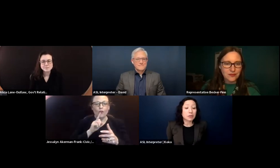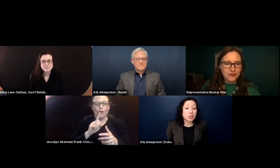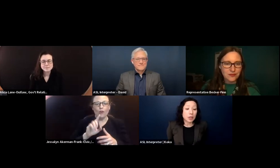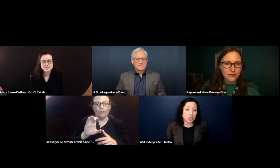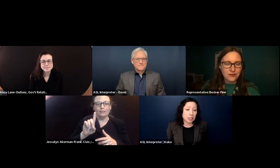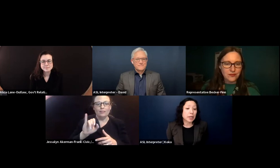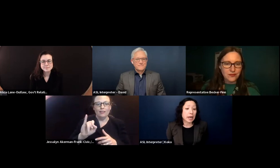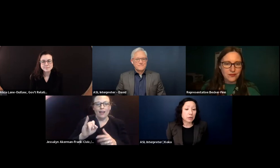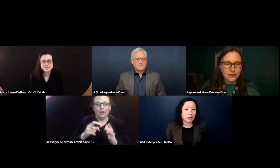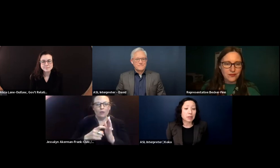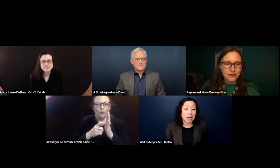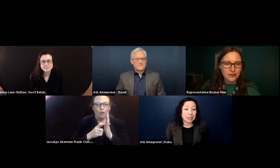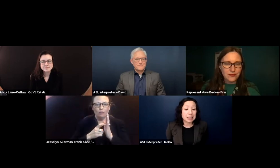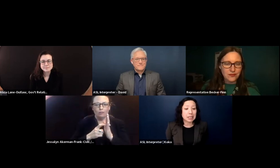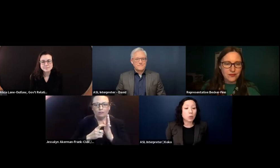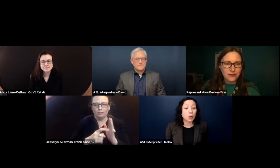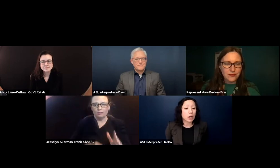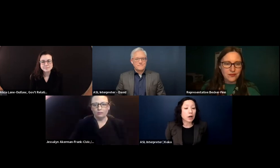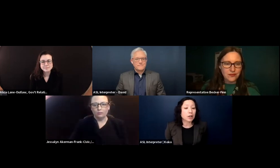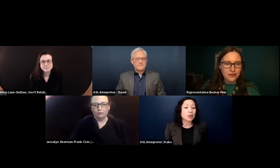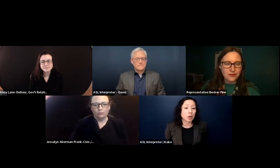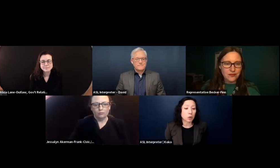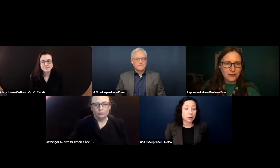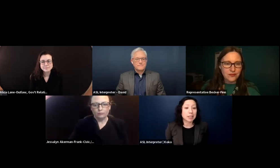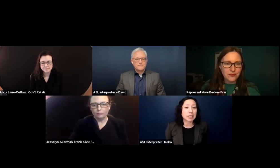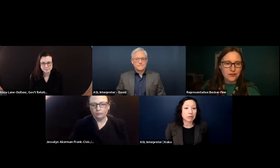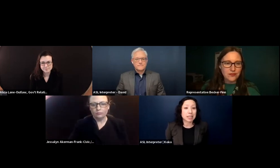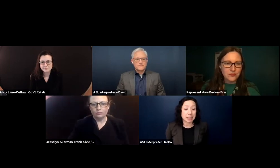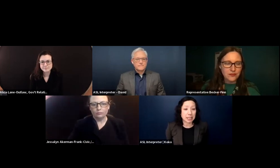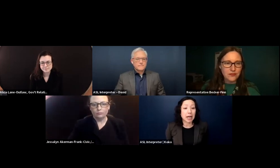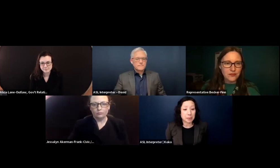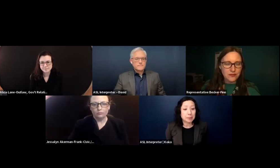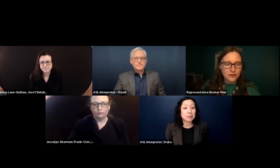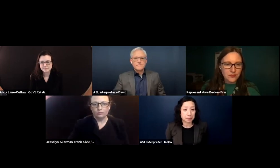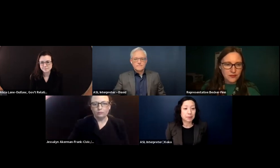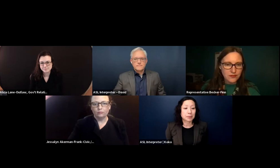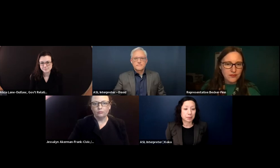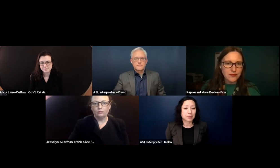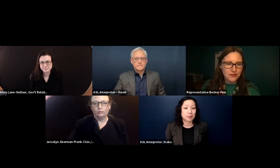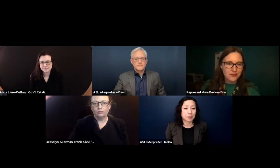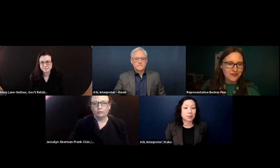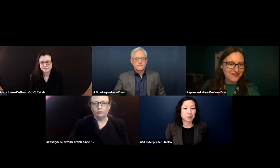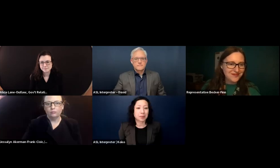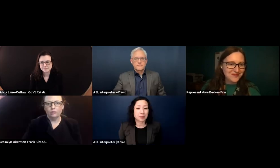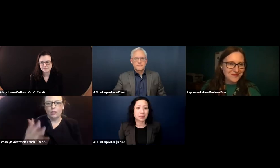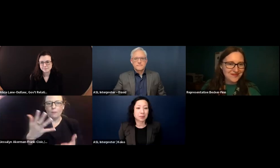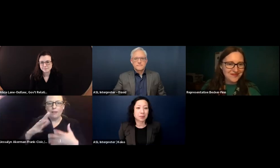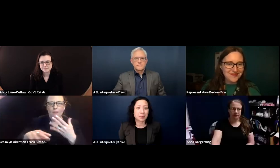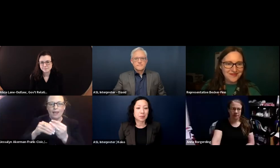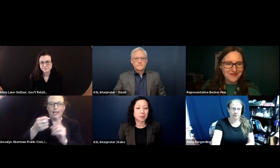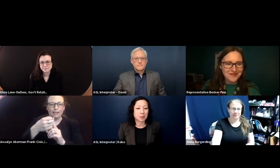Certainly. The first question that we had from Les is, what are the requirements of a CDI?